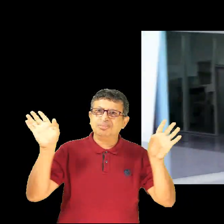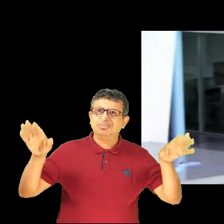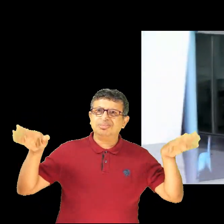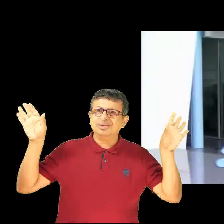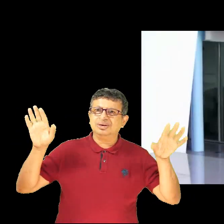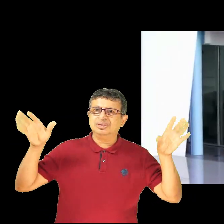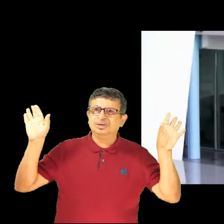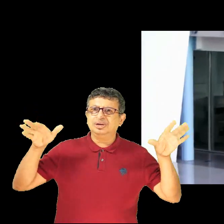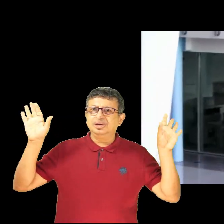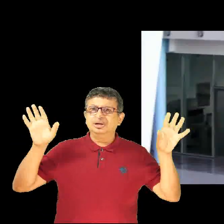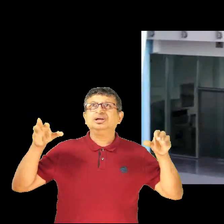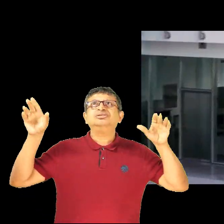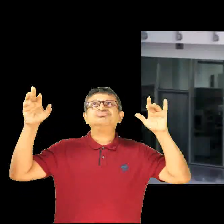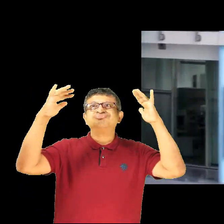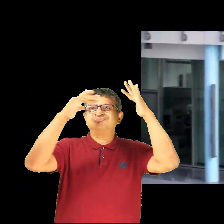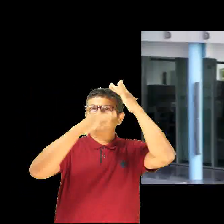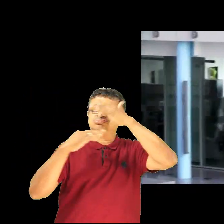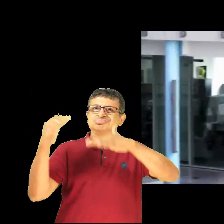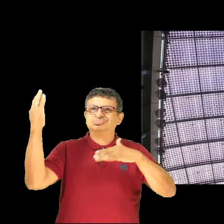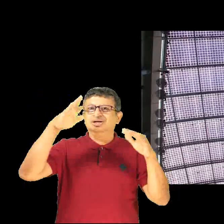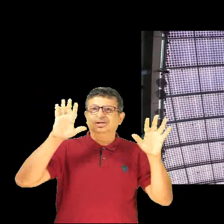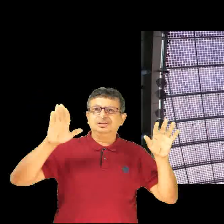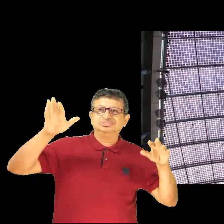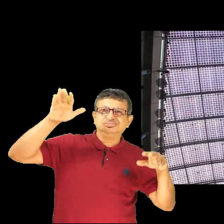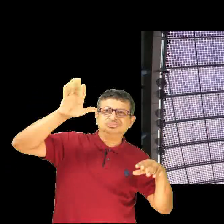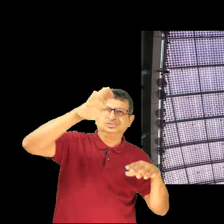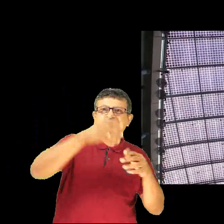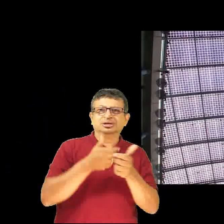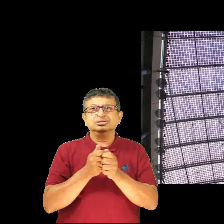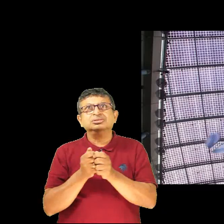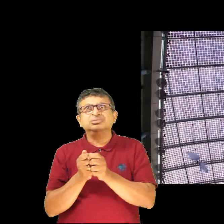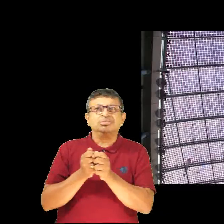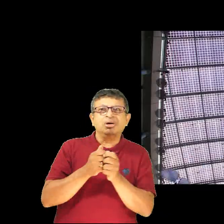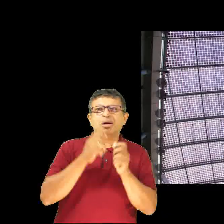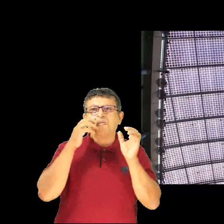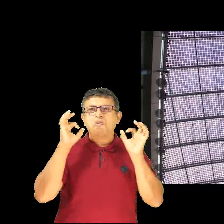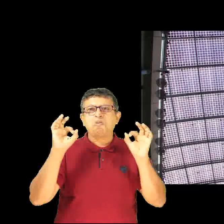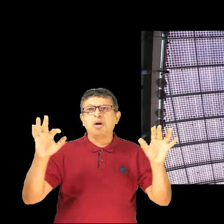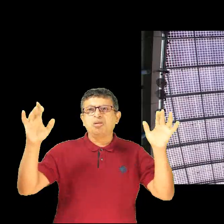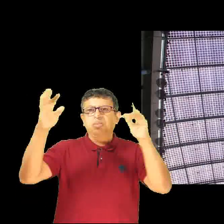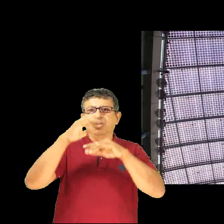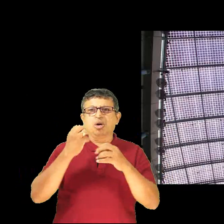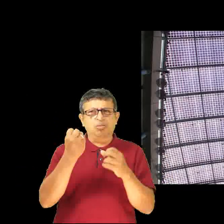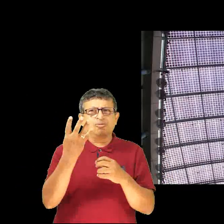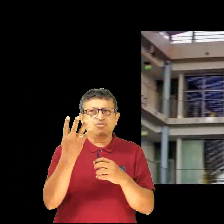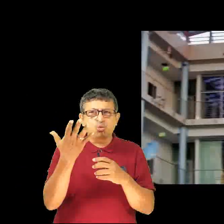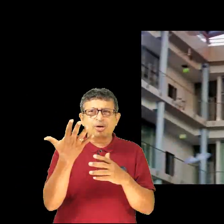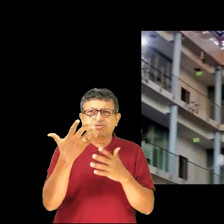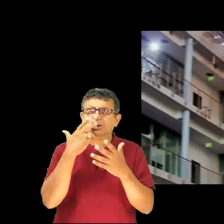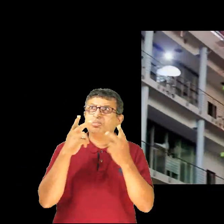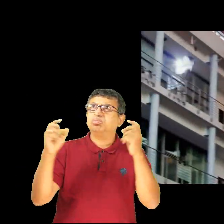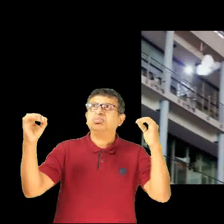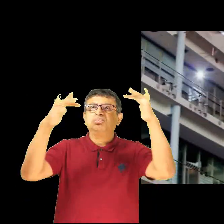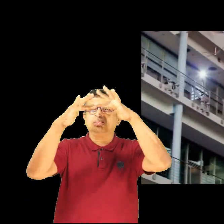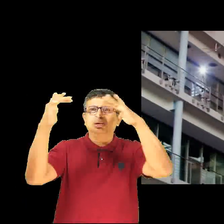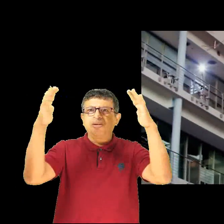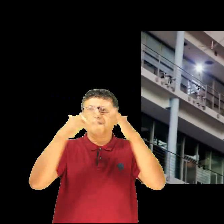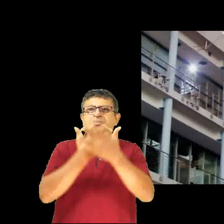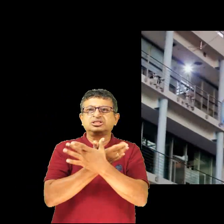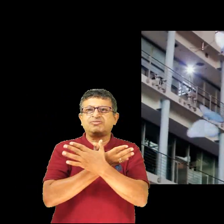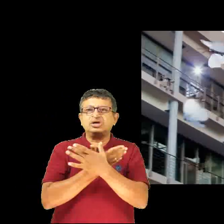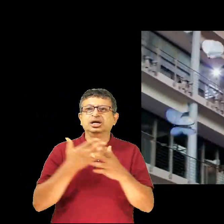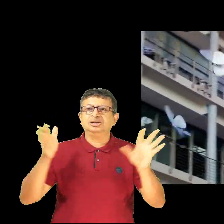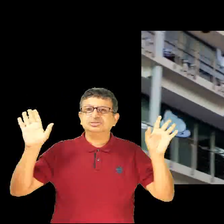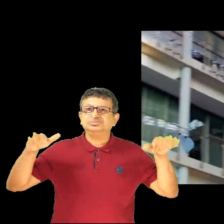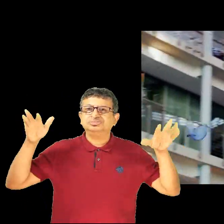a set of batteries that allows them to stay on for 15 minutes, and a GPS system that helps coordinate their flight. They are kept and tracked in a room